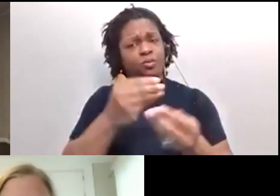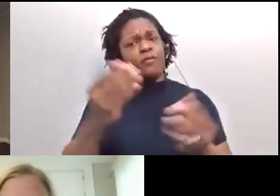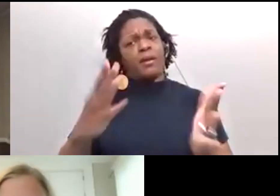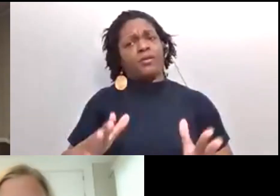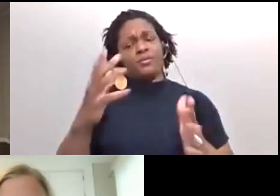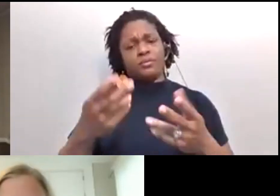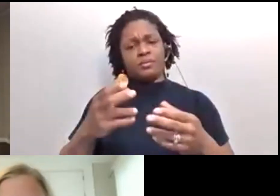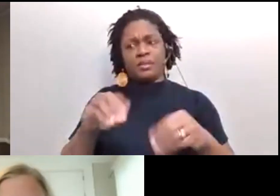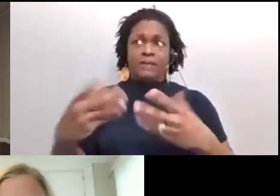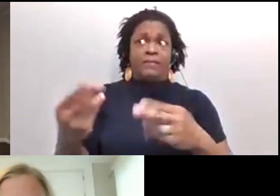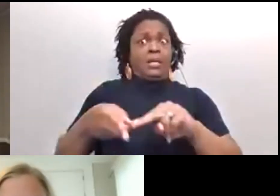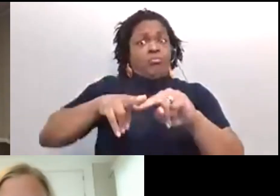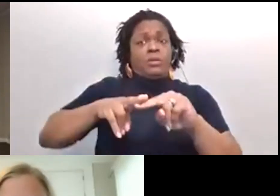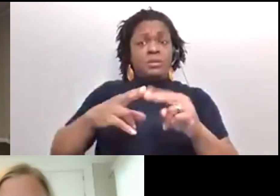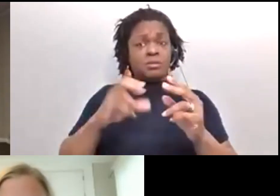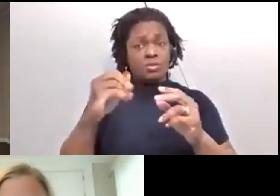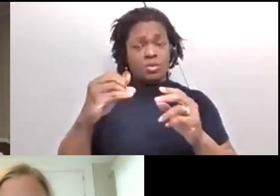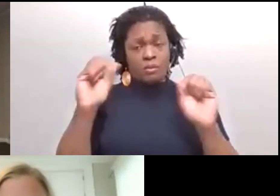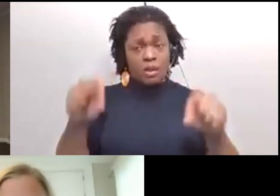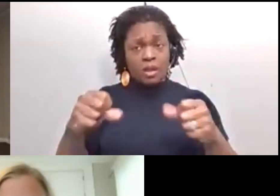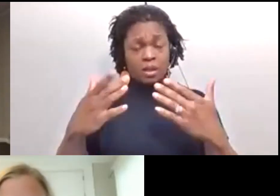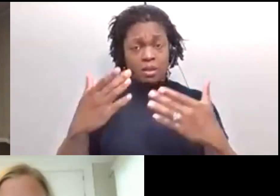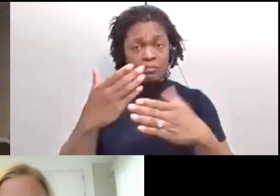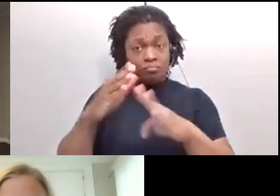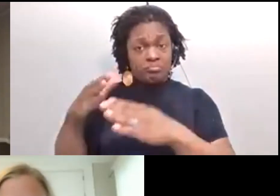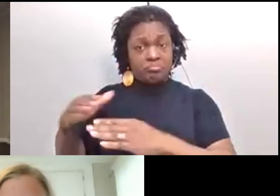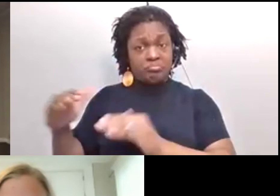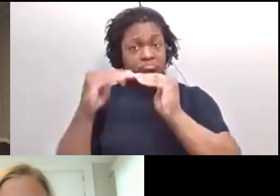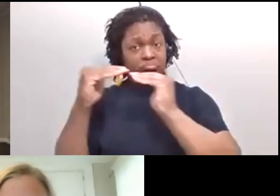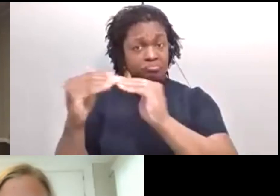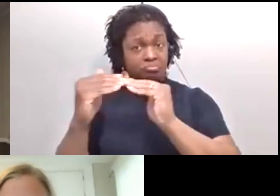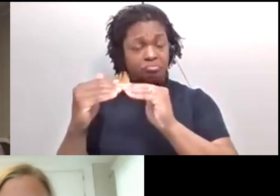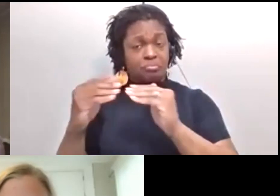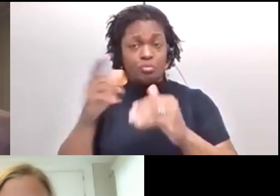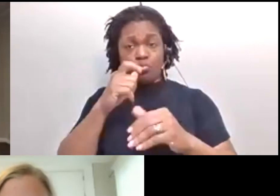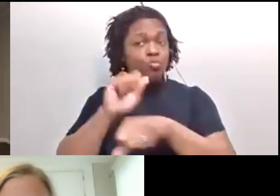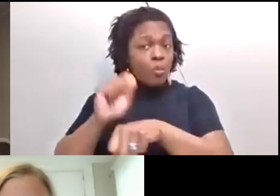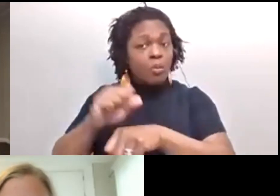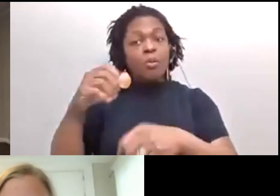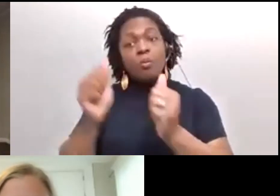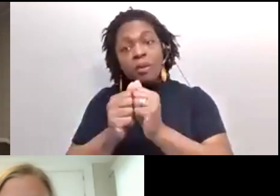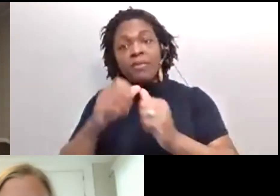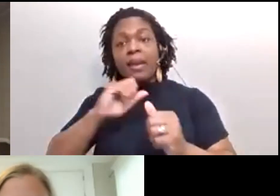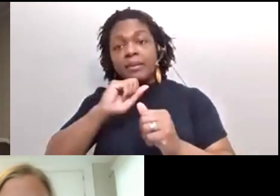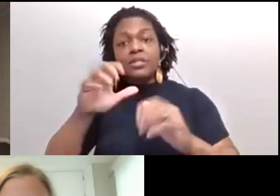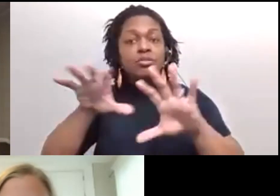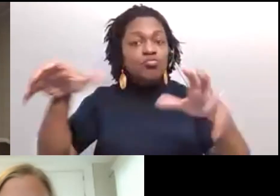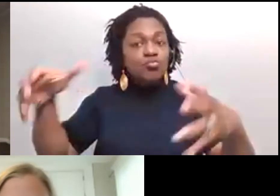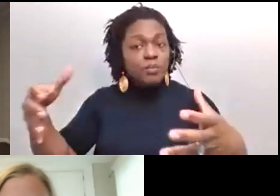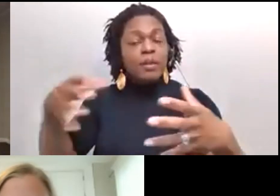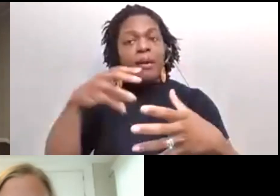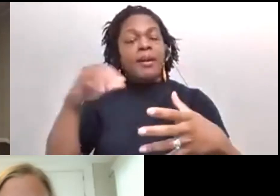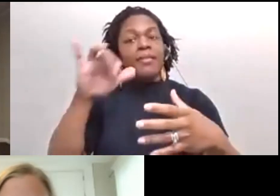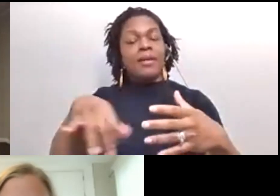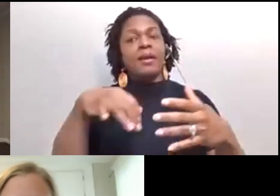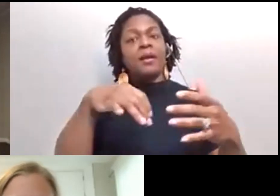increase so that we can divide it equally among the people working in the aging population and in the other